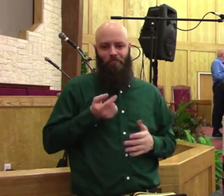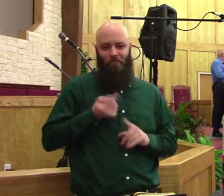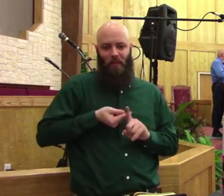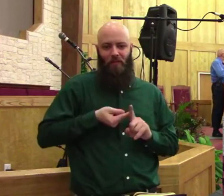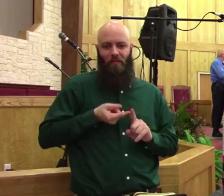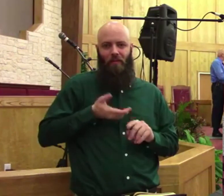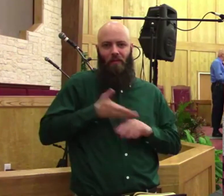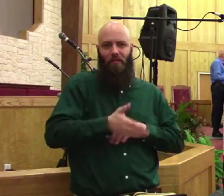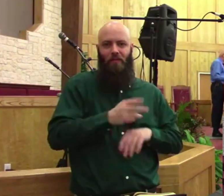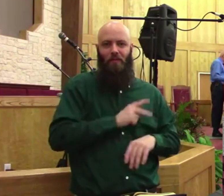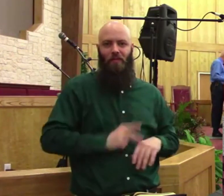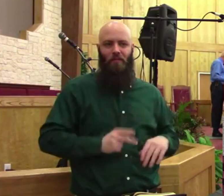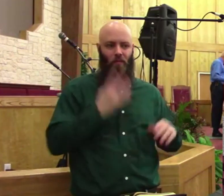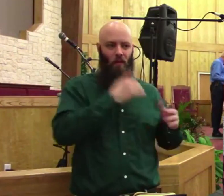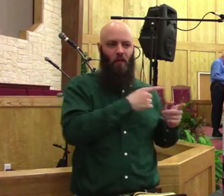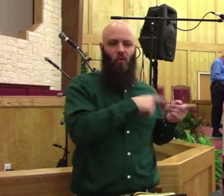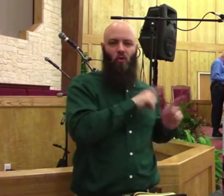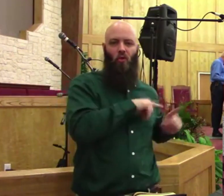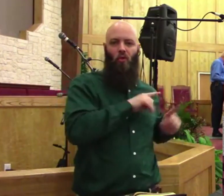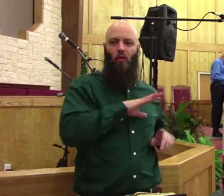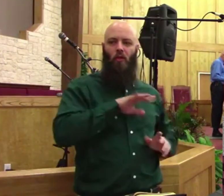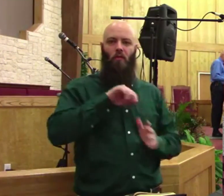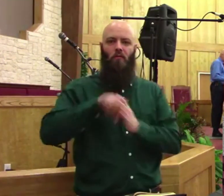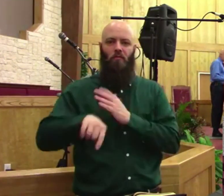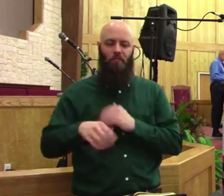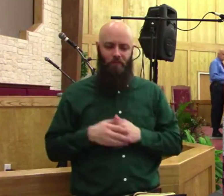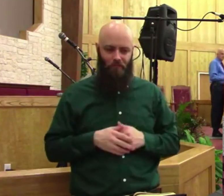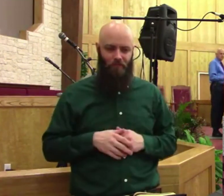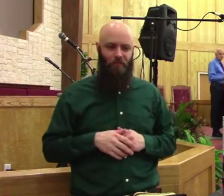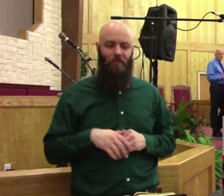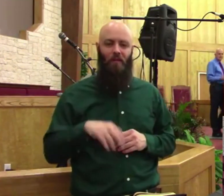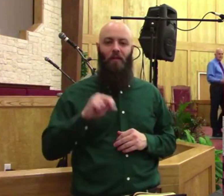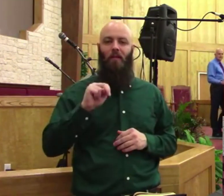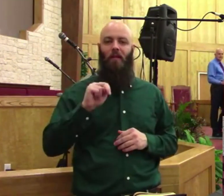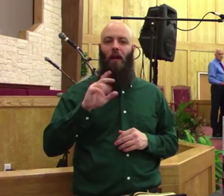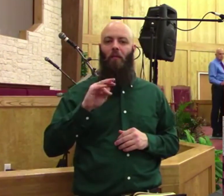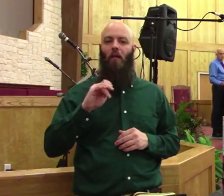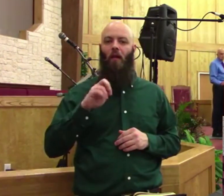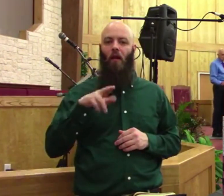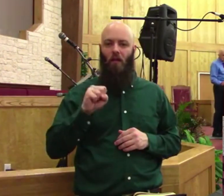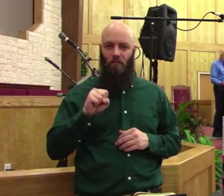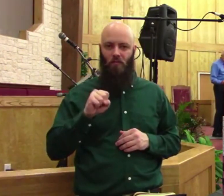through a conspiracy. And Nabonidus becomes the king.